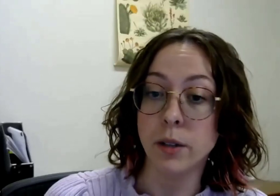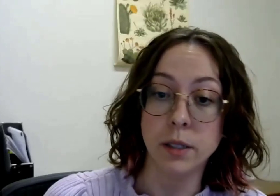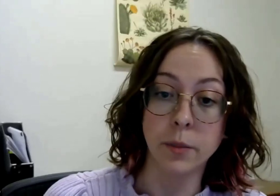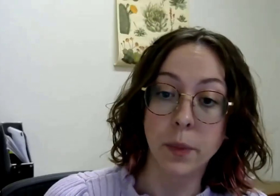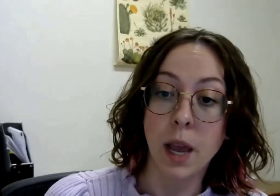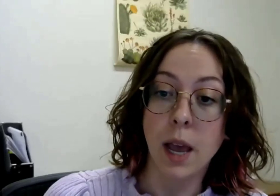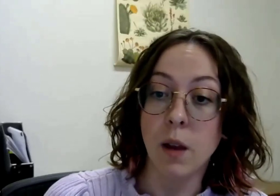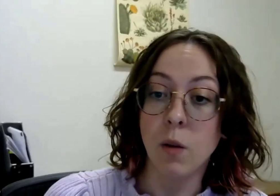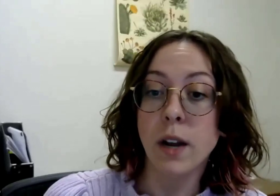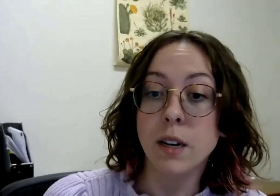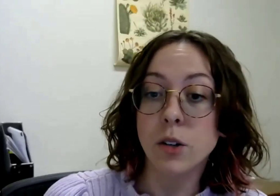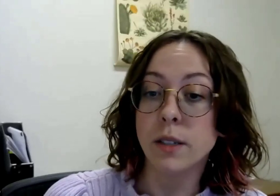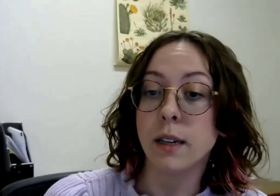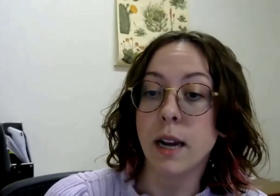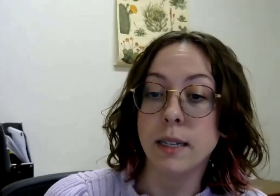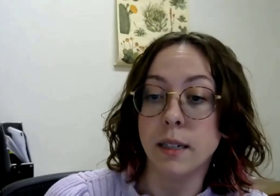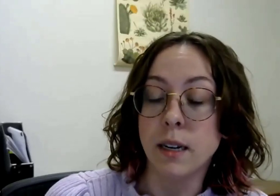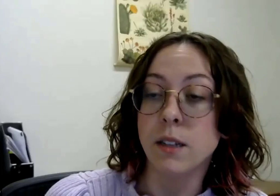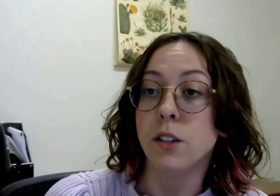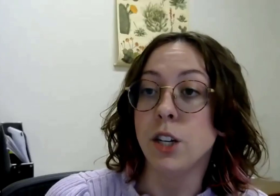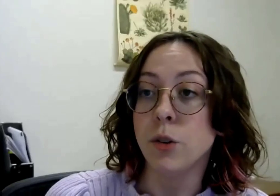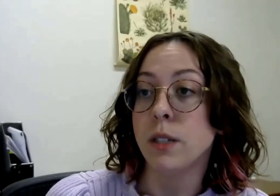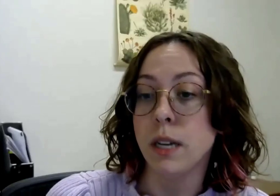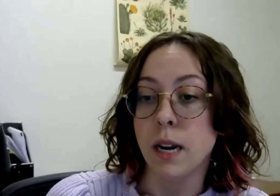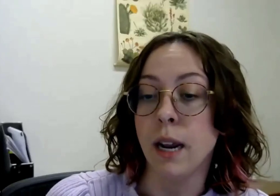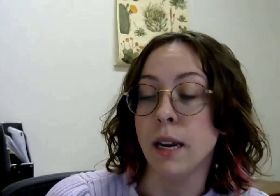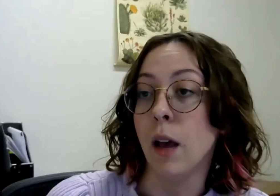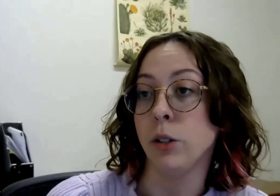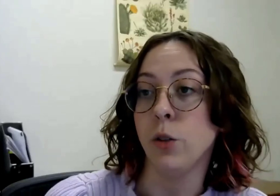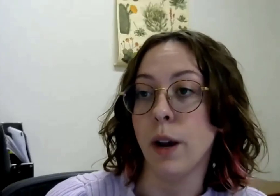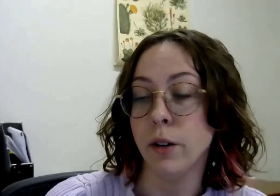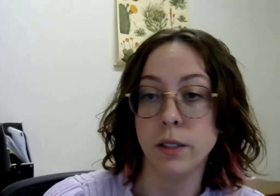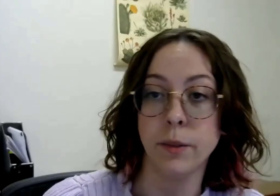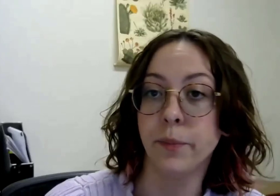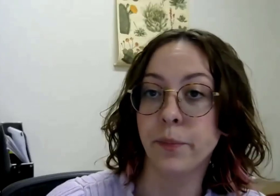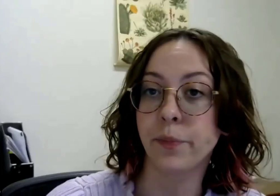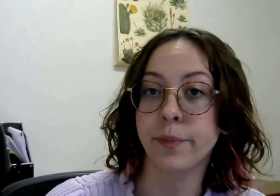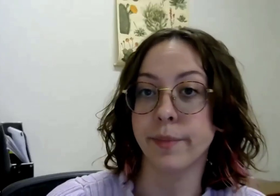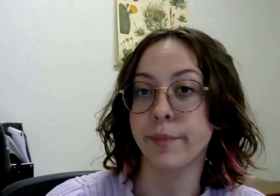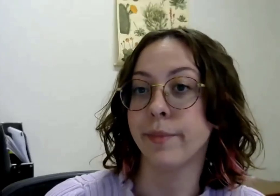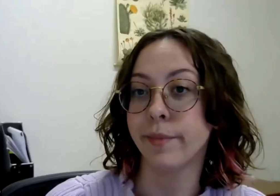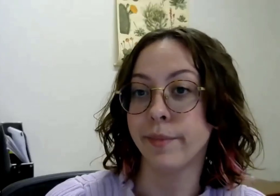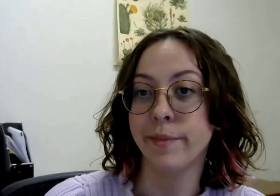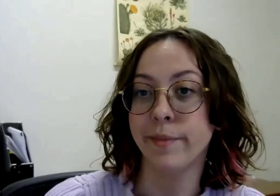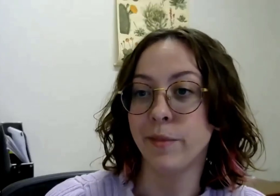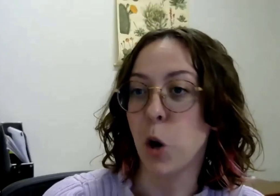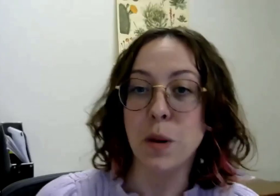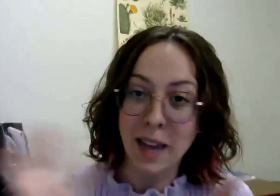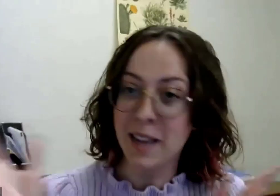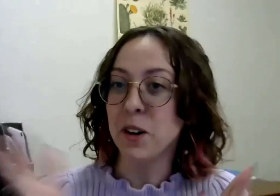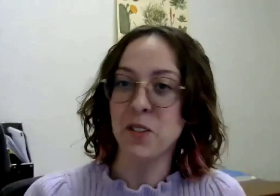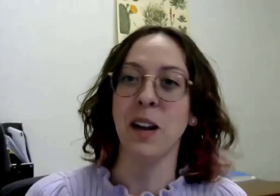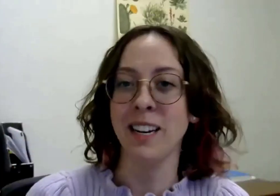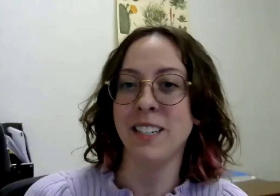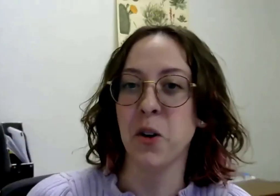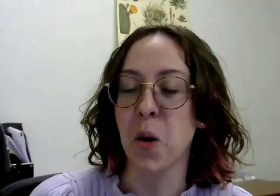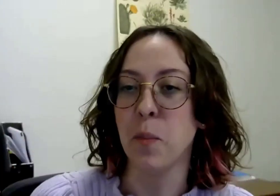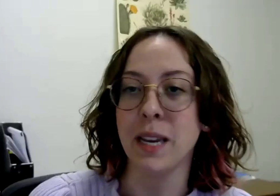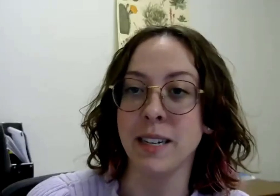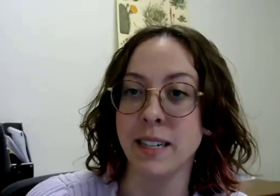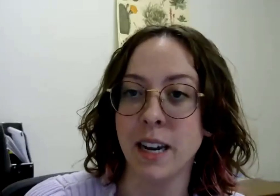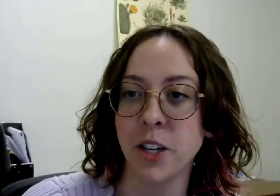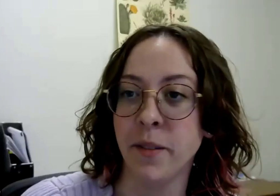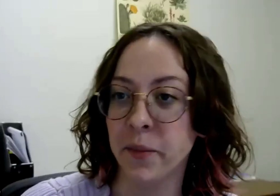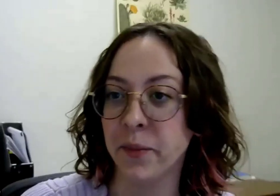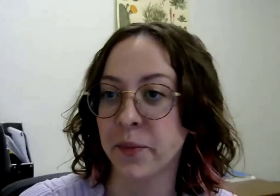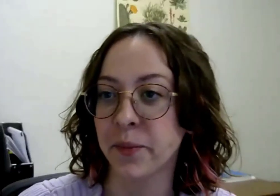ESL writers? And what intersecting identities do you see in L2 writers? Open to anyone who would like to